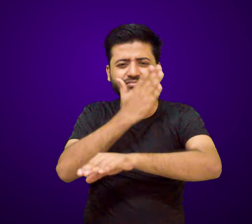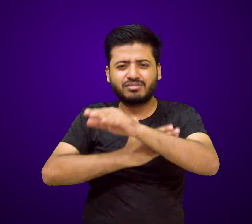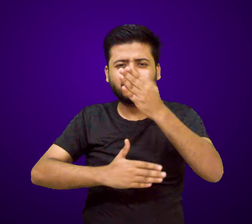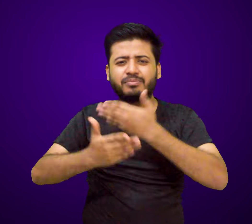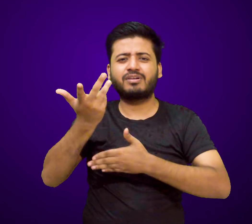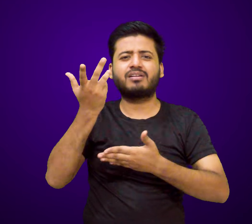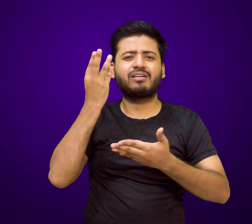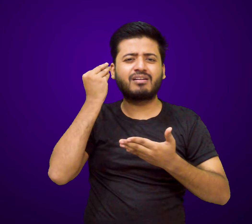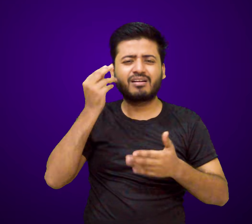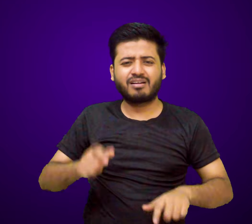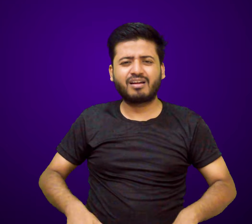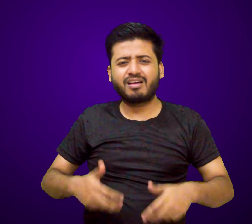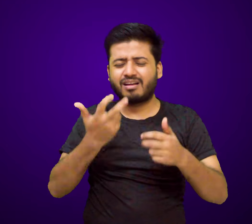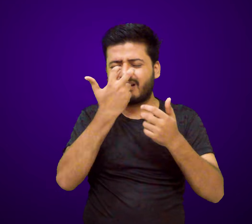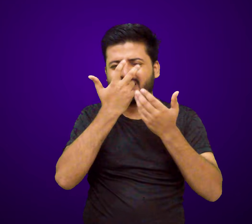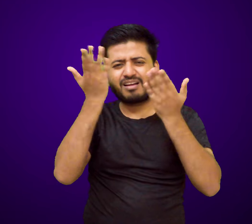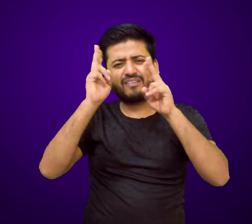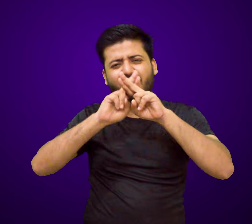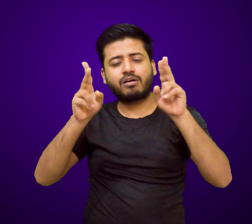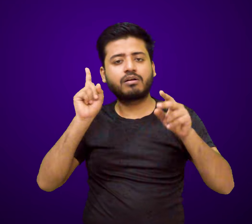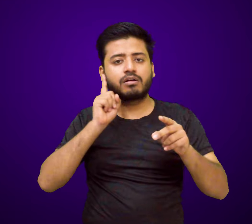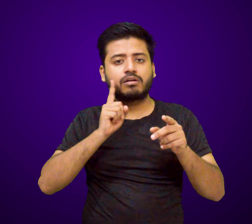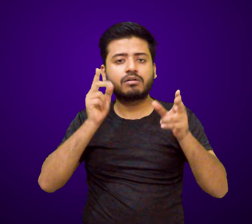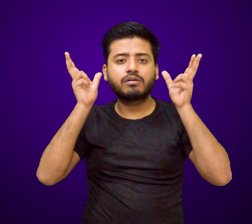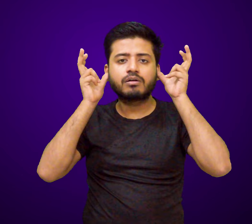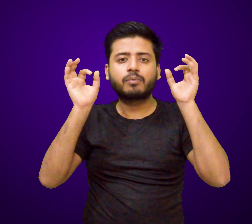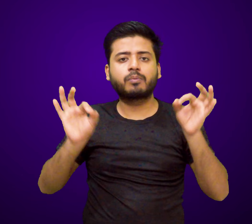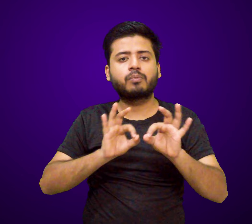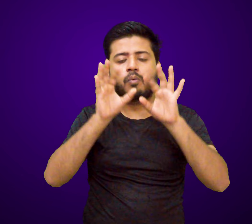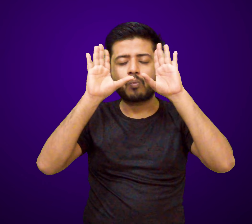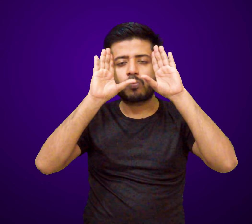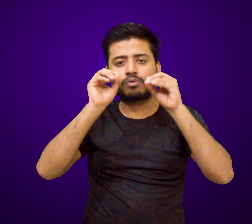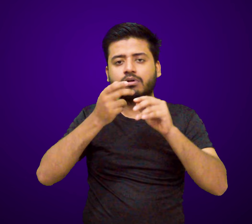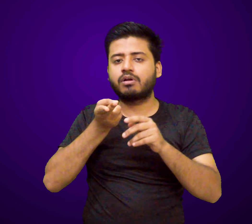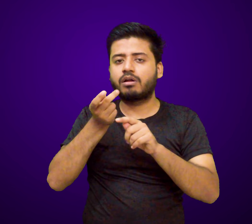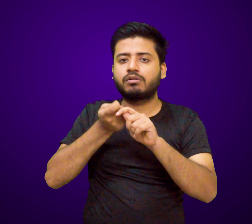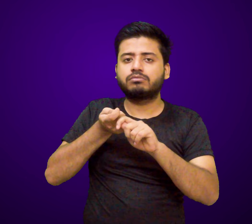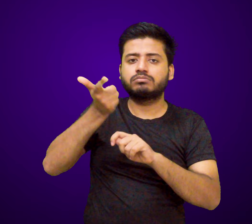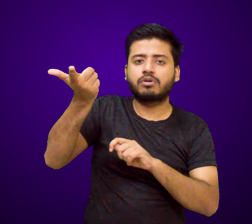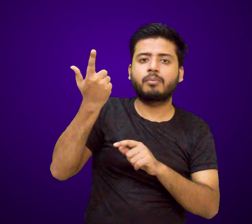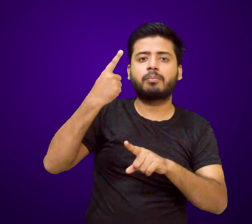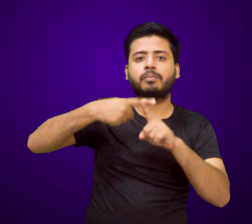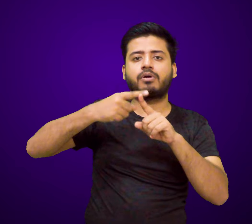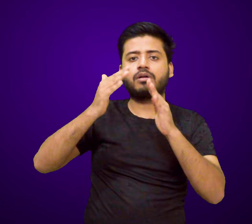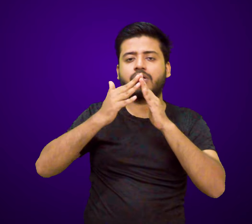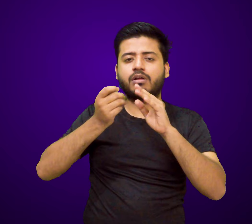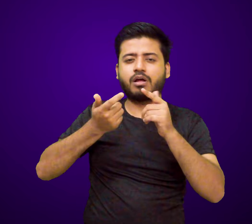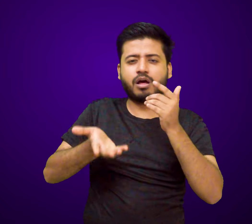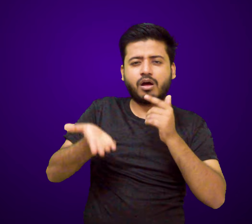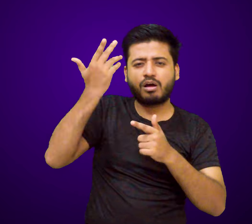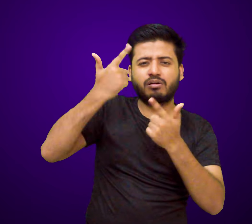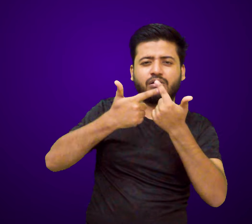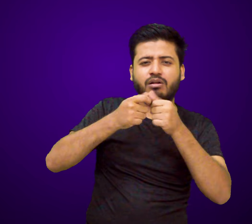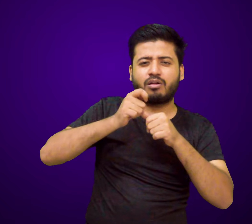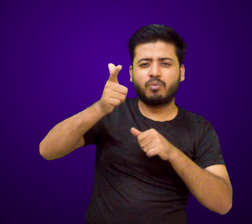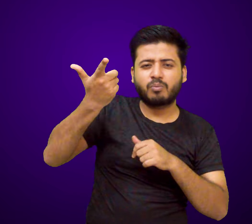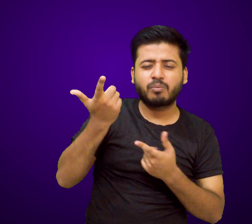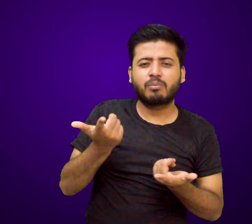Section 80U provides a fixed deduction from the taxable income of a resident individual with a disability. Deduction